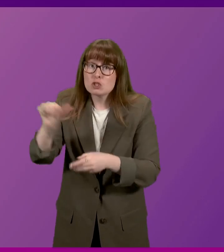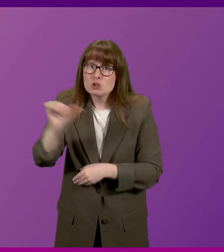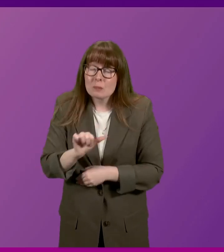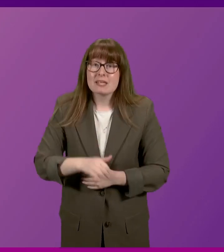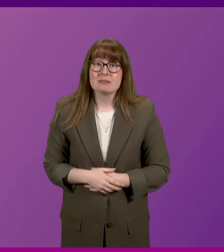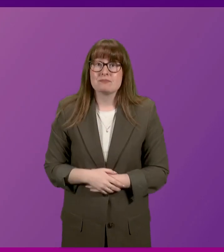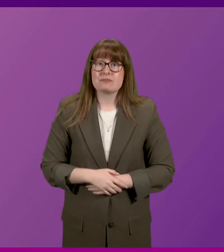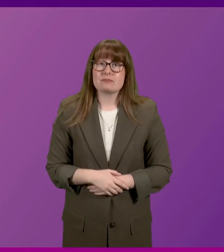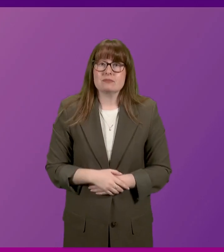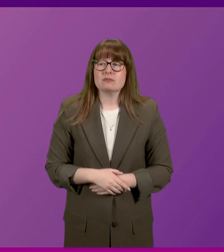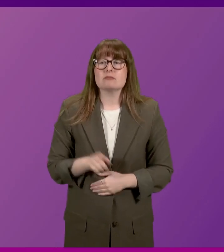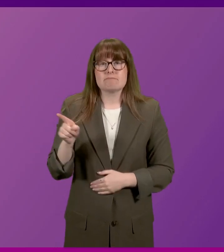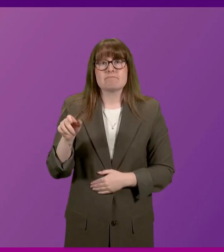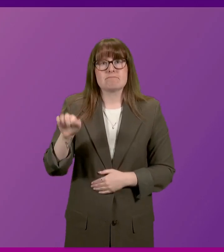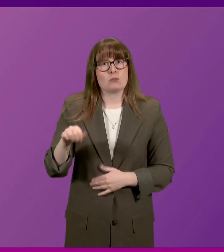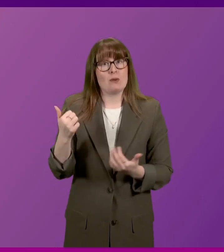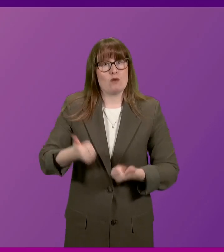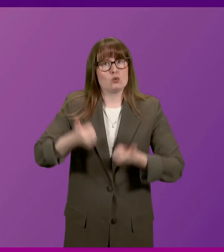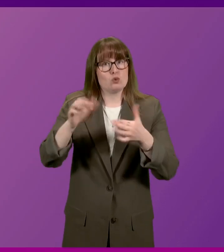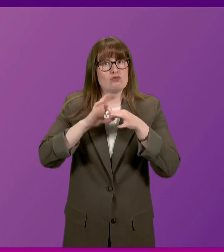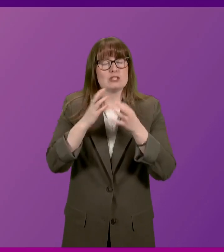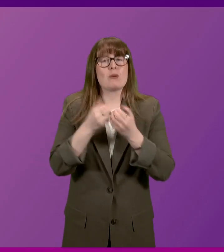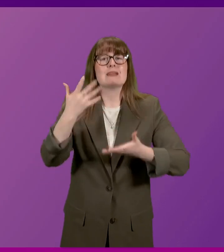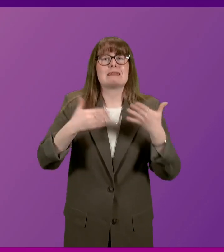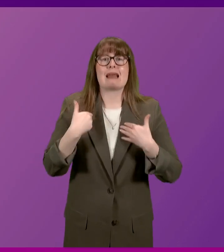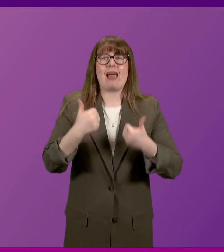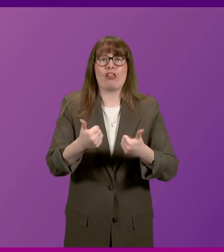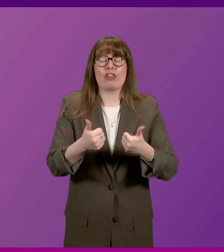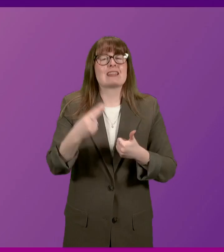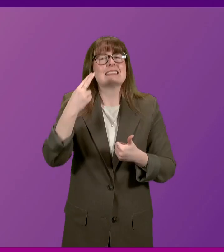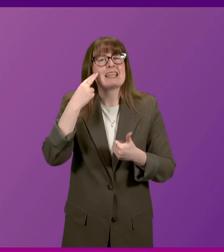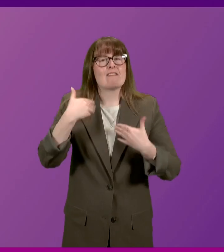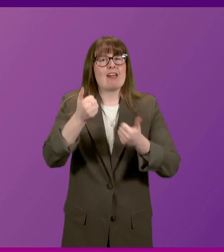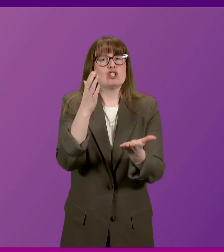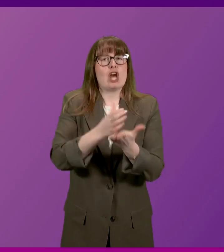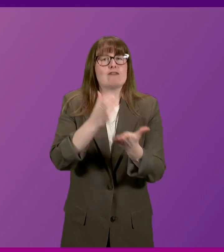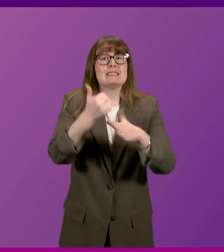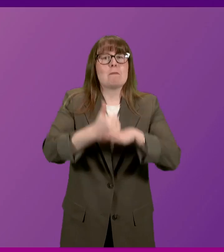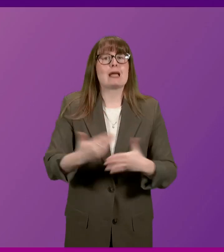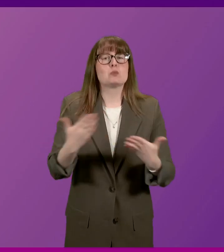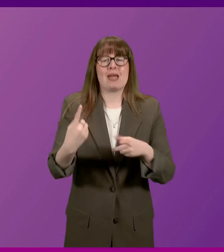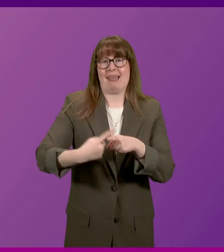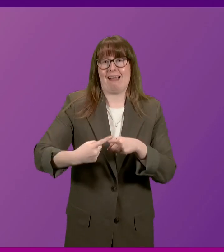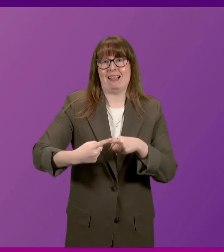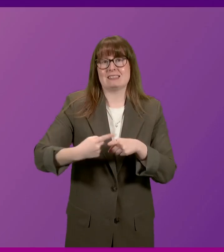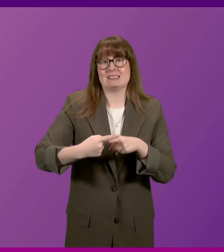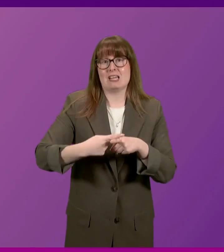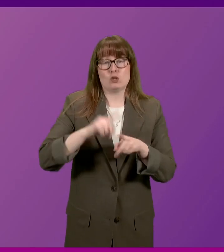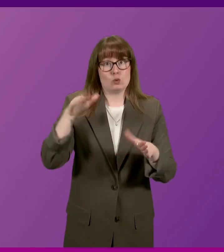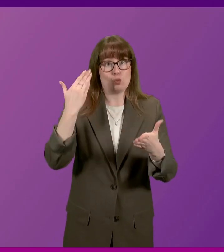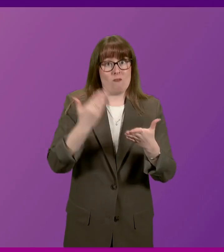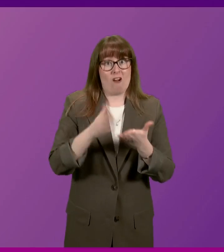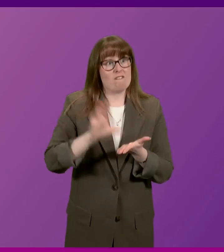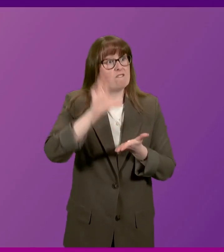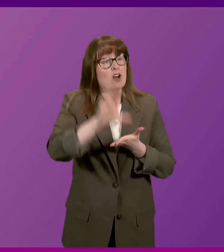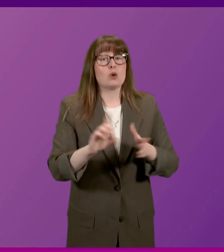That we've got a strong relationship with Sign Health, which is a deaf health charity based in England, who so far have only ever been